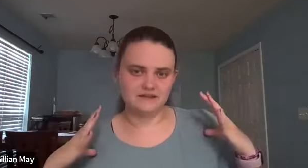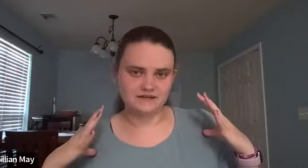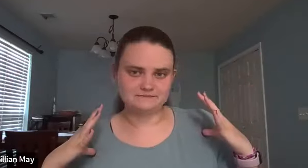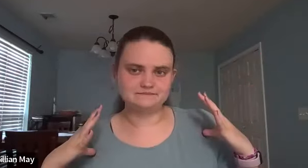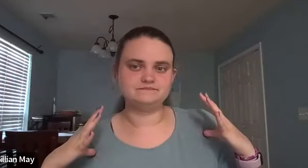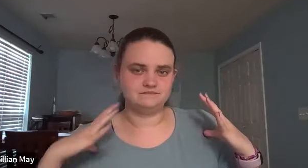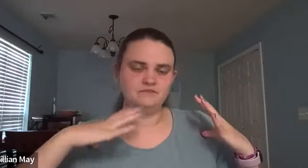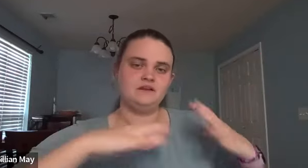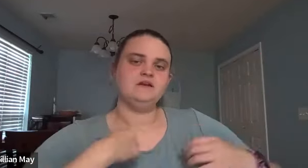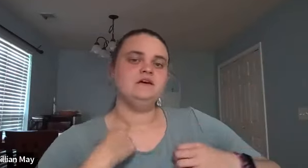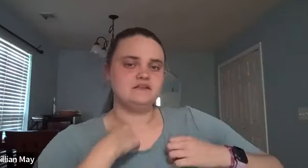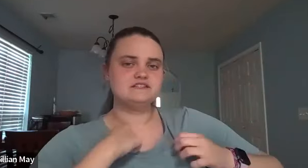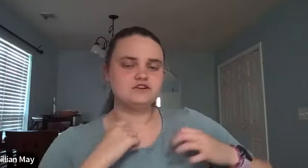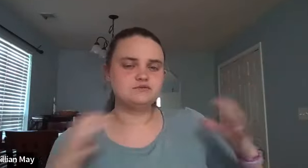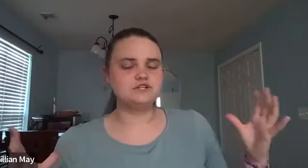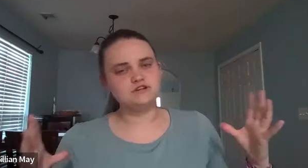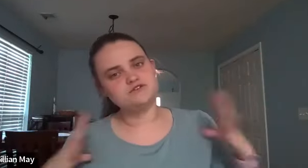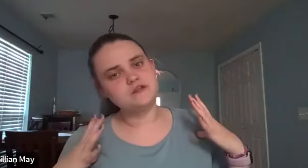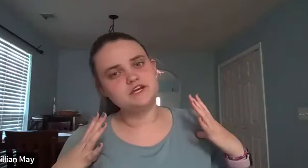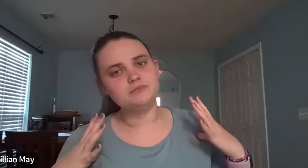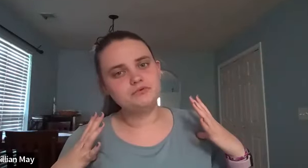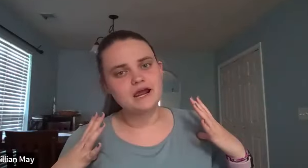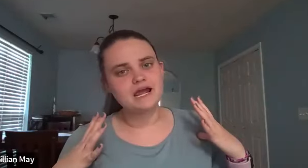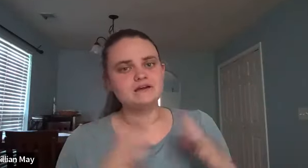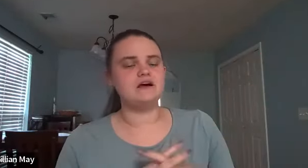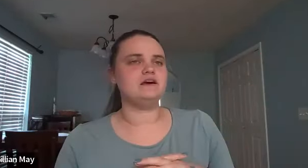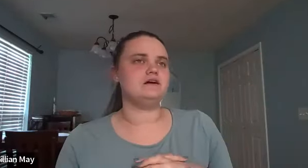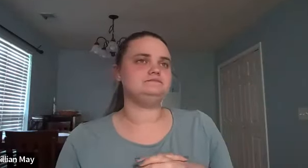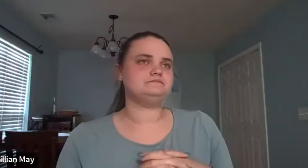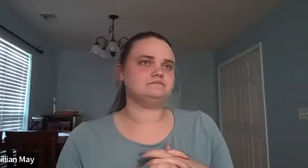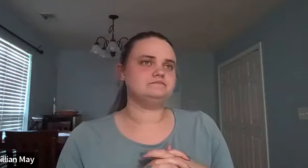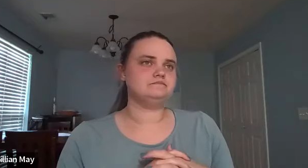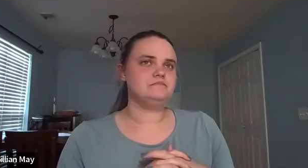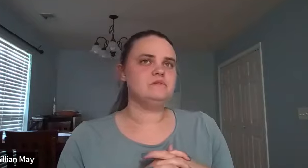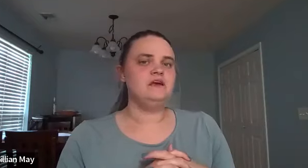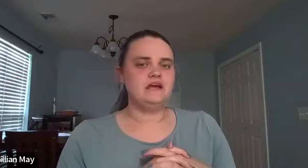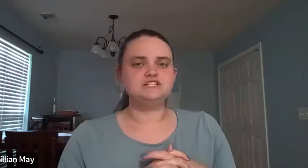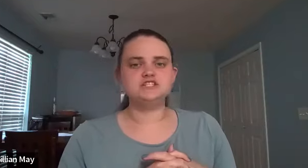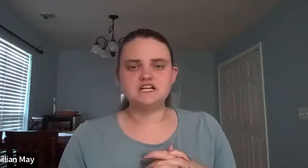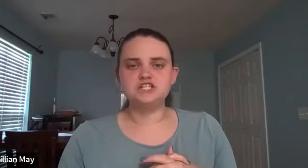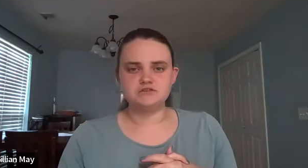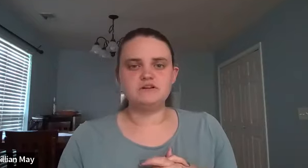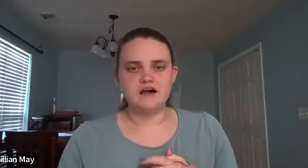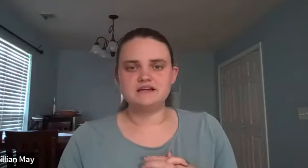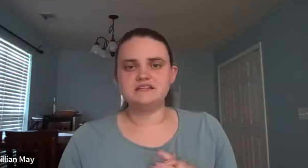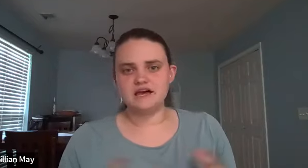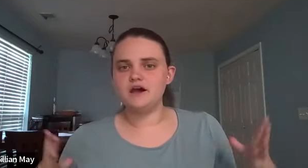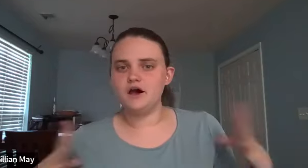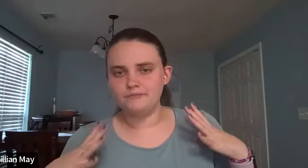Holiday. This is also what you can use for like your break. Like, it's just that generalized, like, oh,